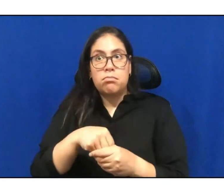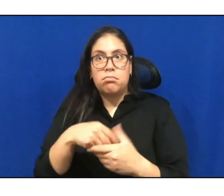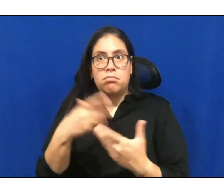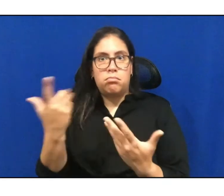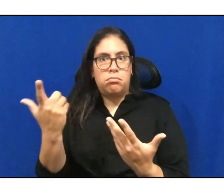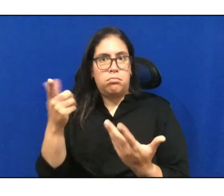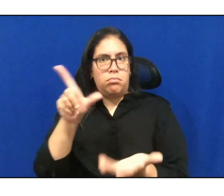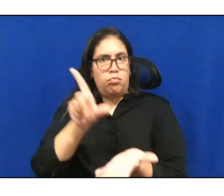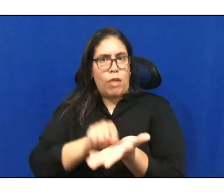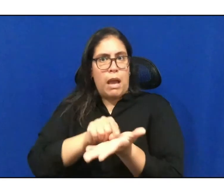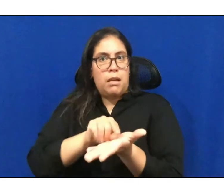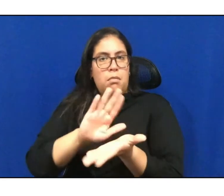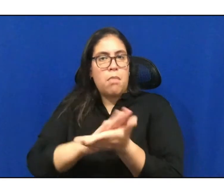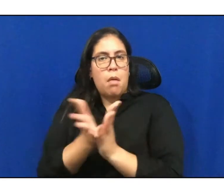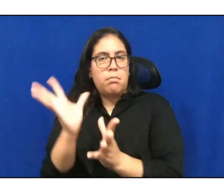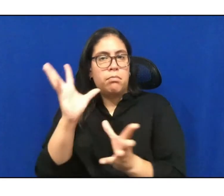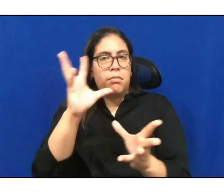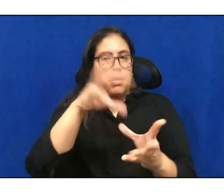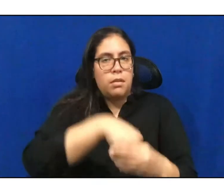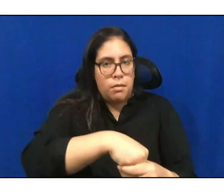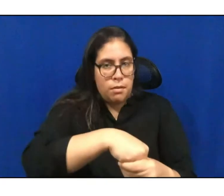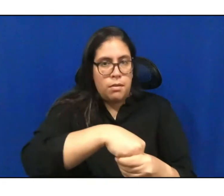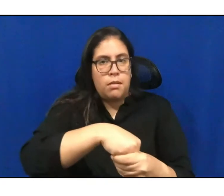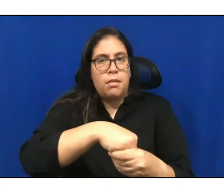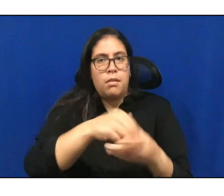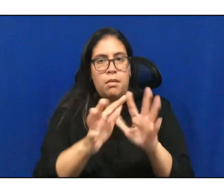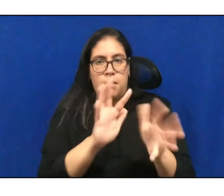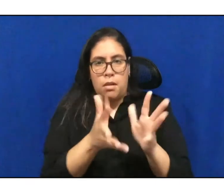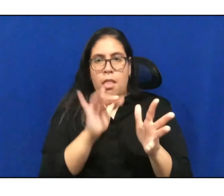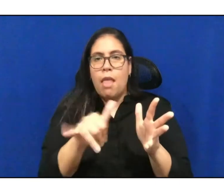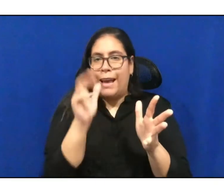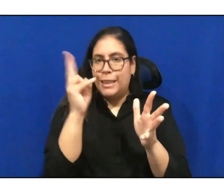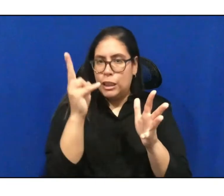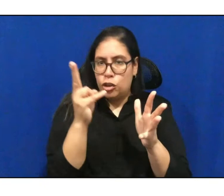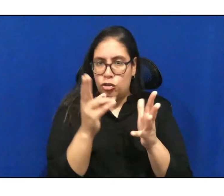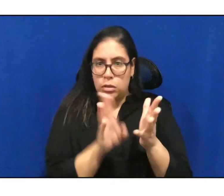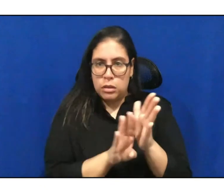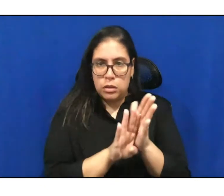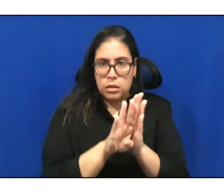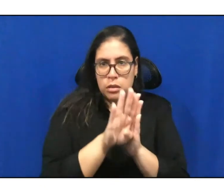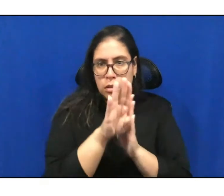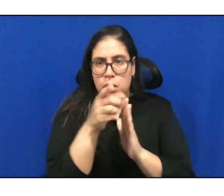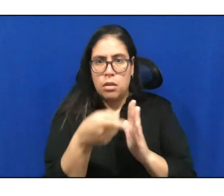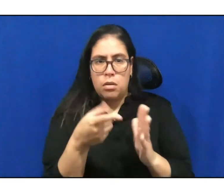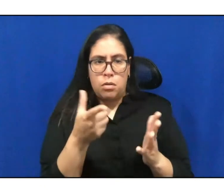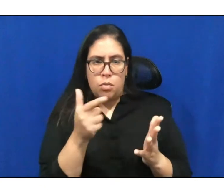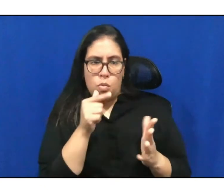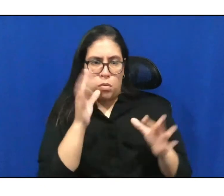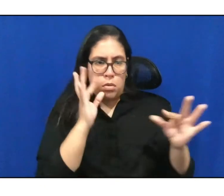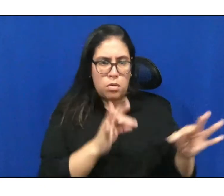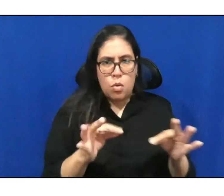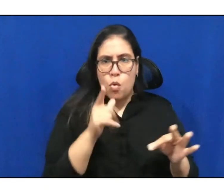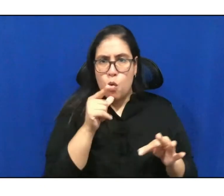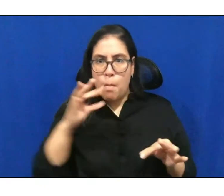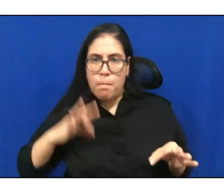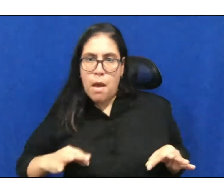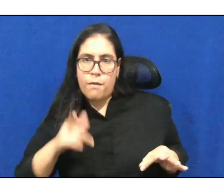where history is being made, right? And the stakes are being defined. So in terms of thinking about the